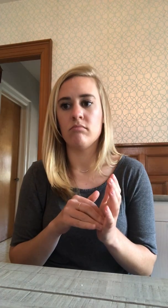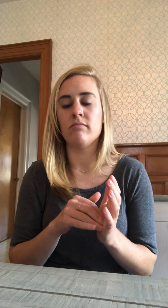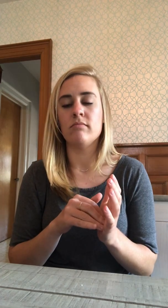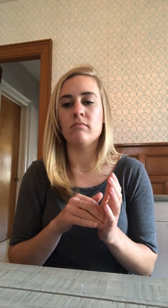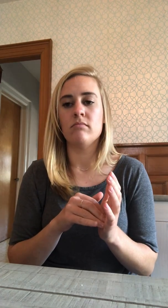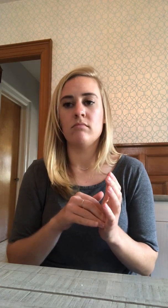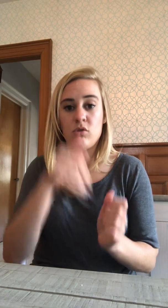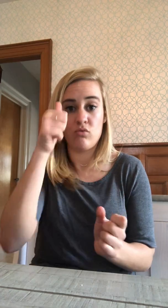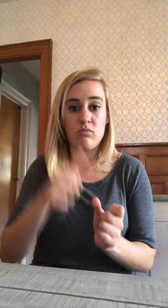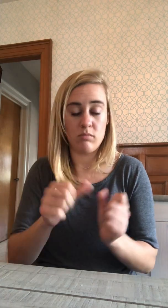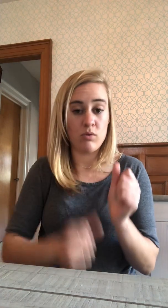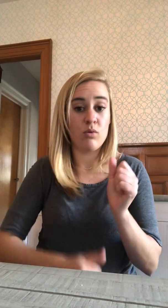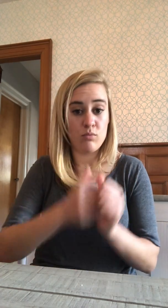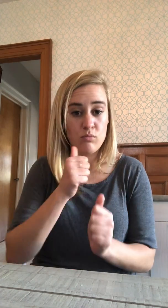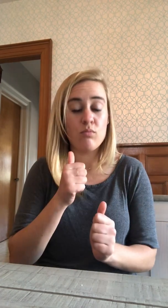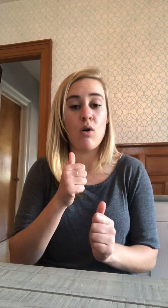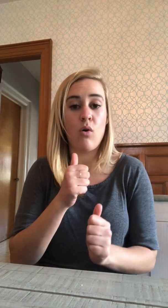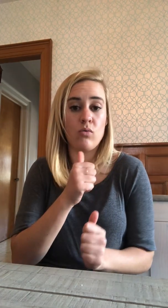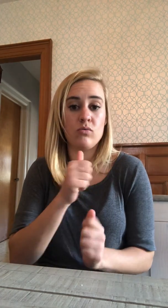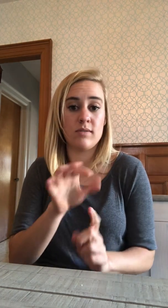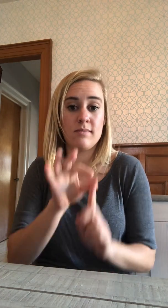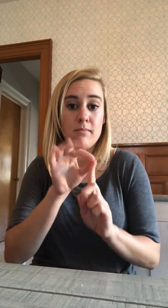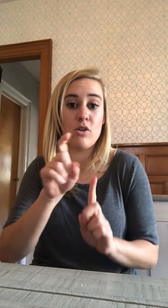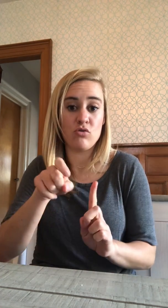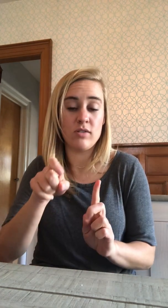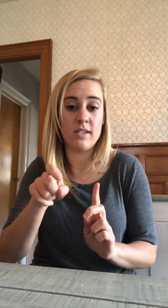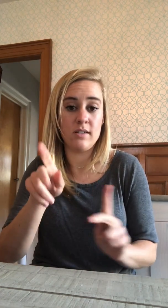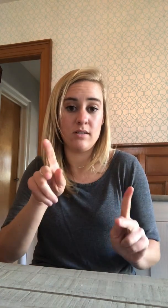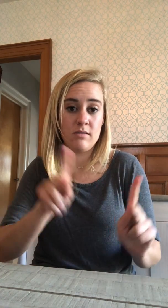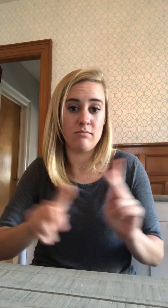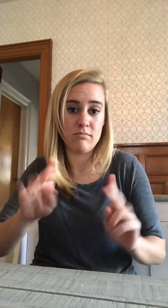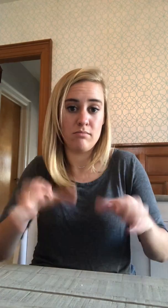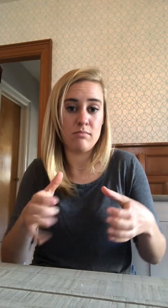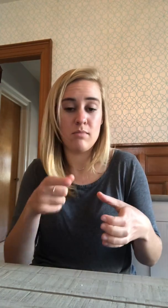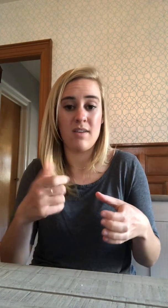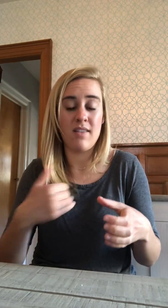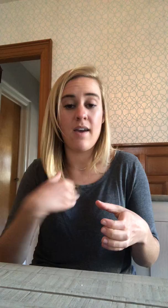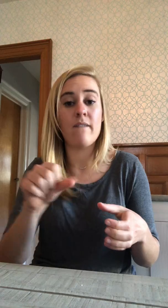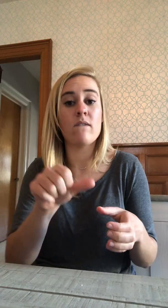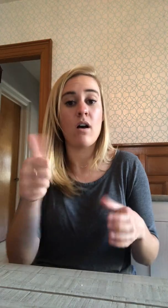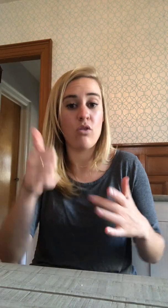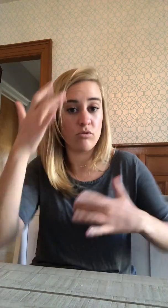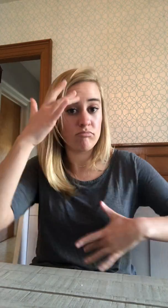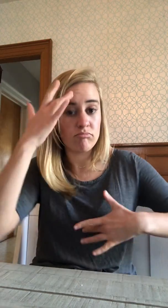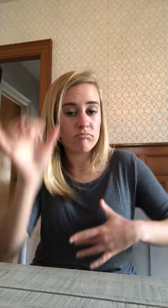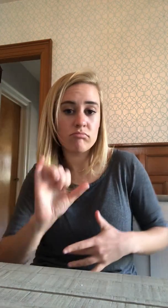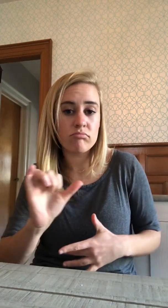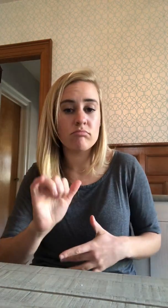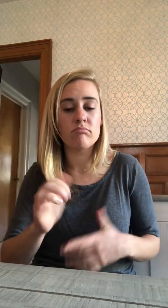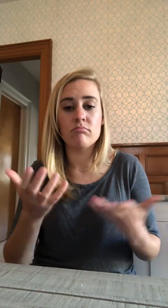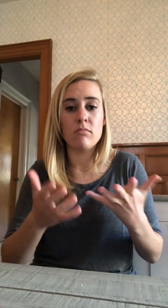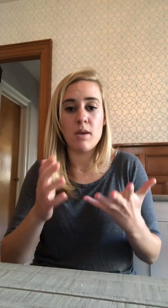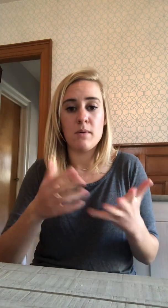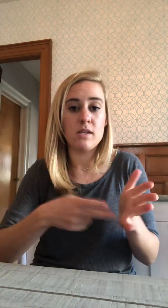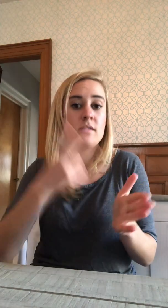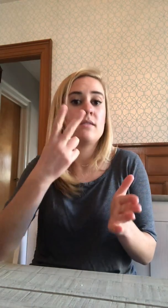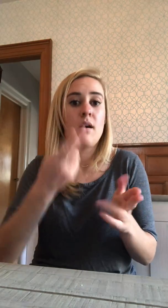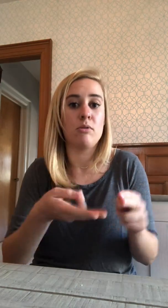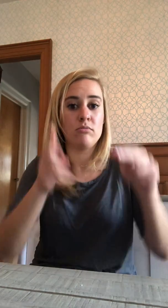needs have multiple comorbidities, so the risk is somewhat higher, although we really don't have good numbers. Let's say it's twice as high. Risk of something